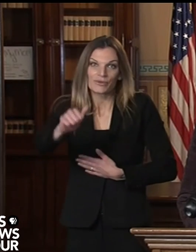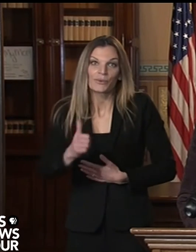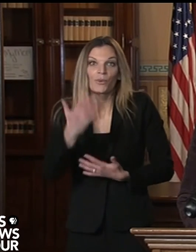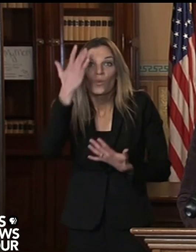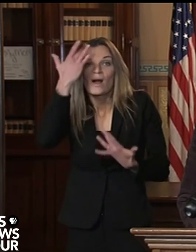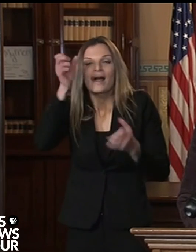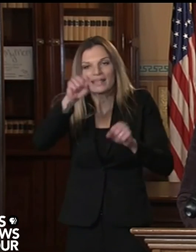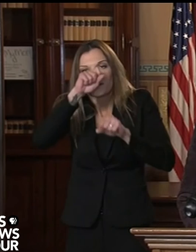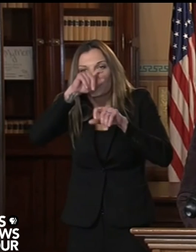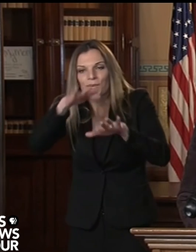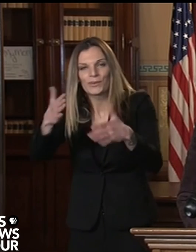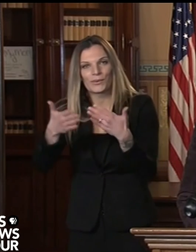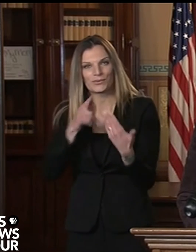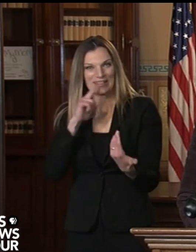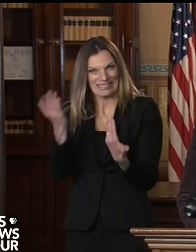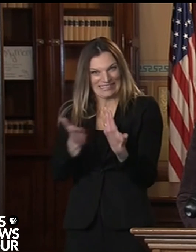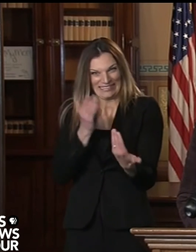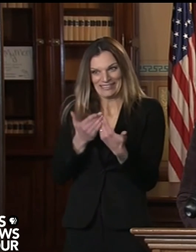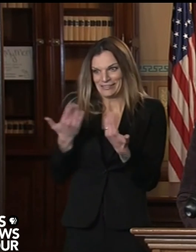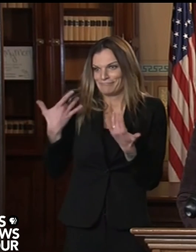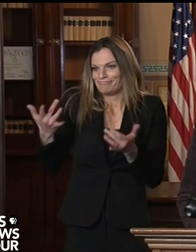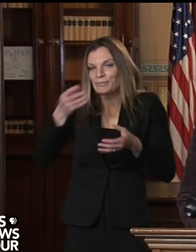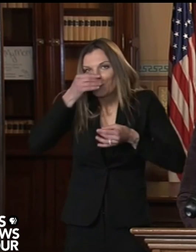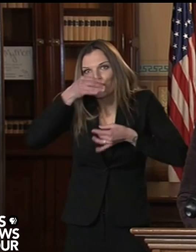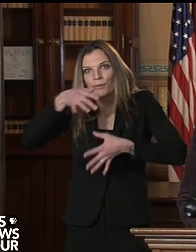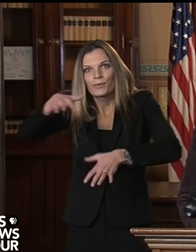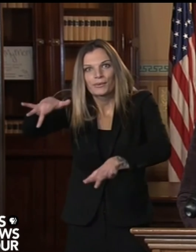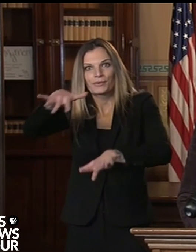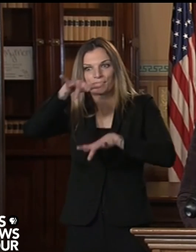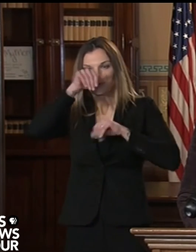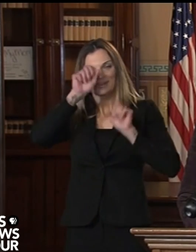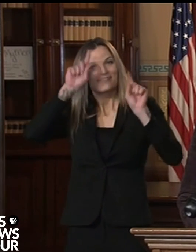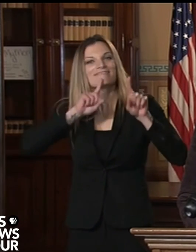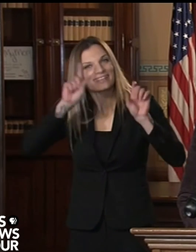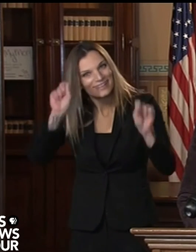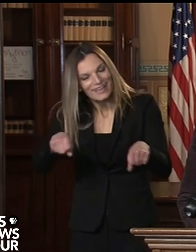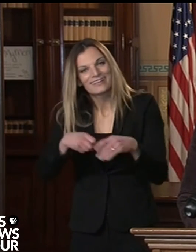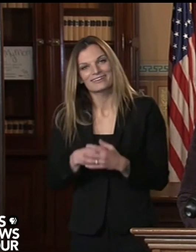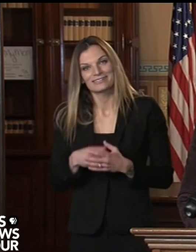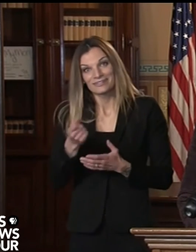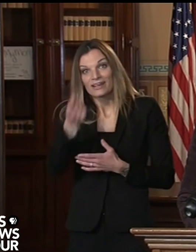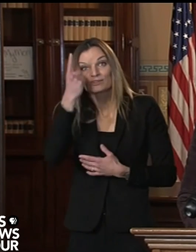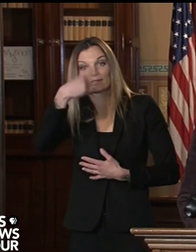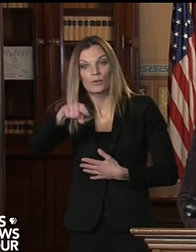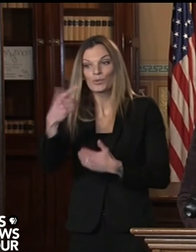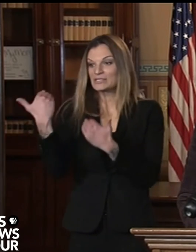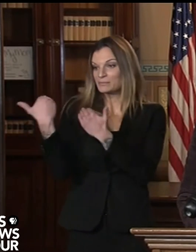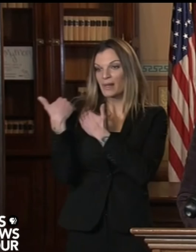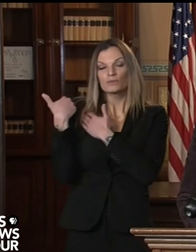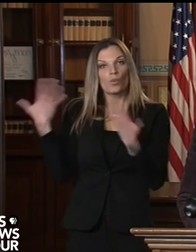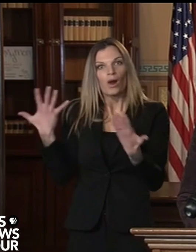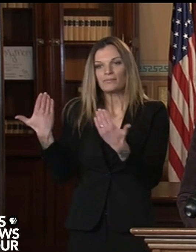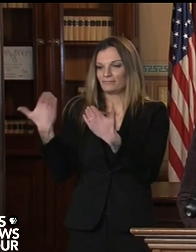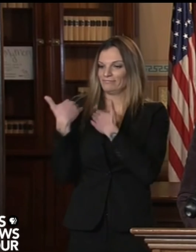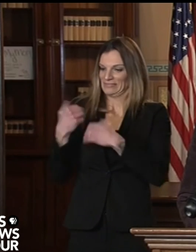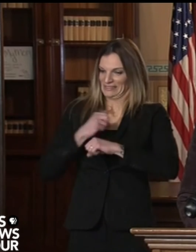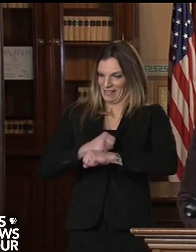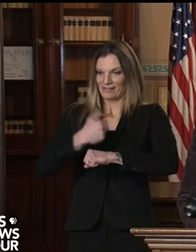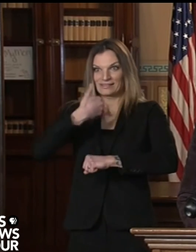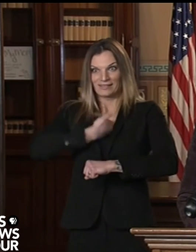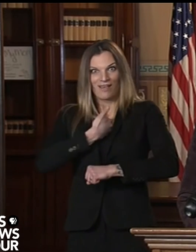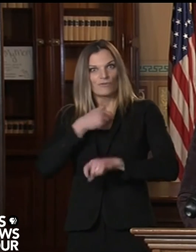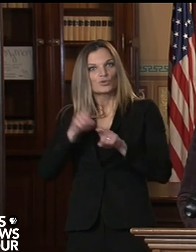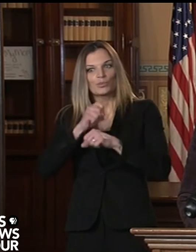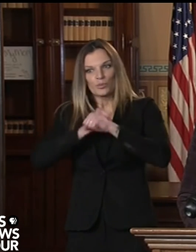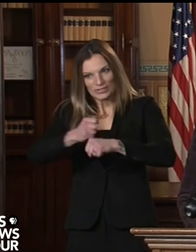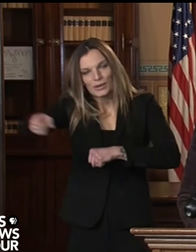to person. We all have a personal responsibility to protect each other. Even one